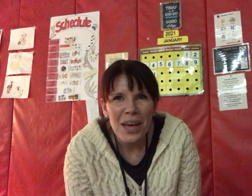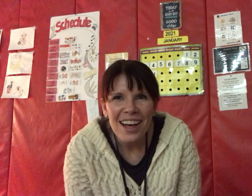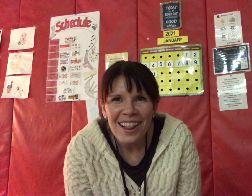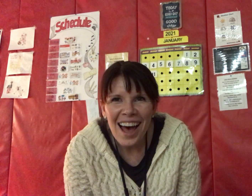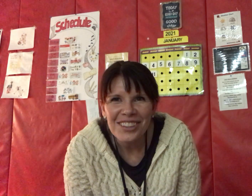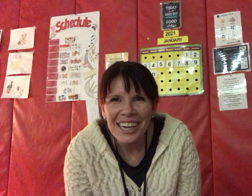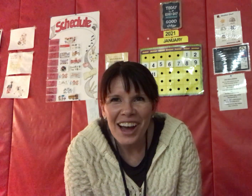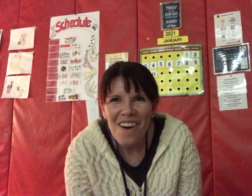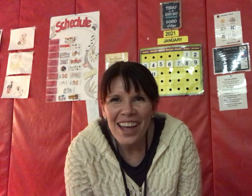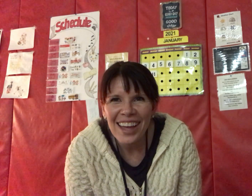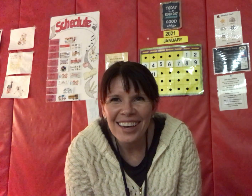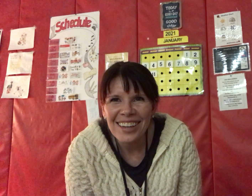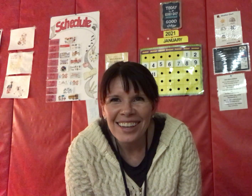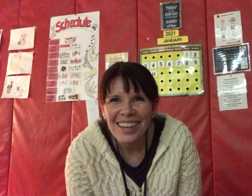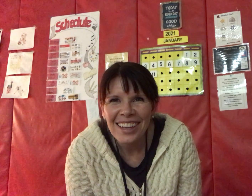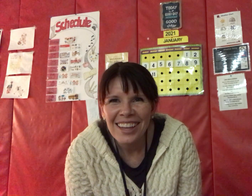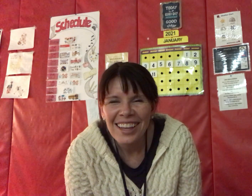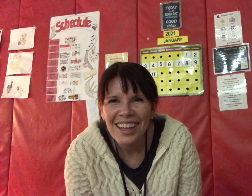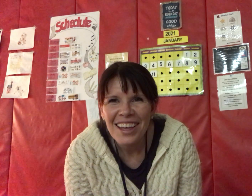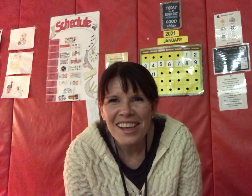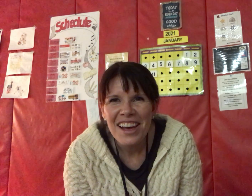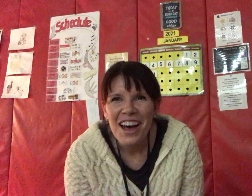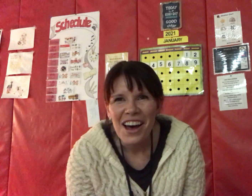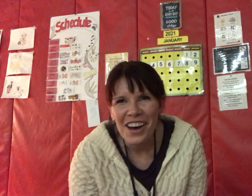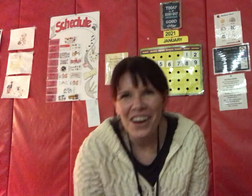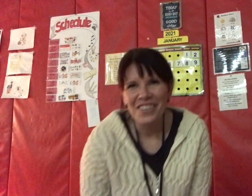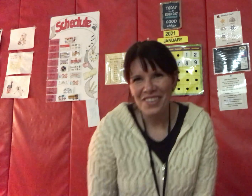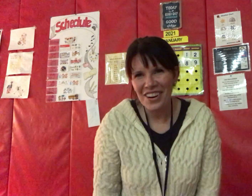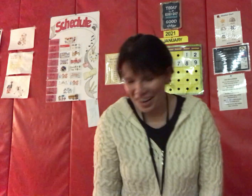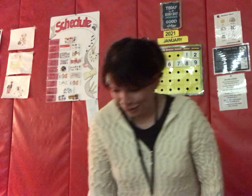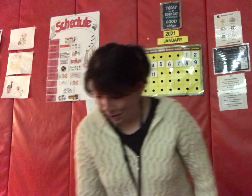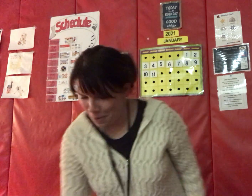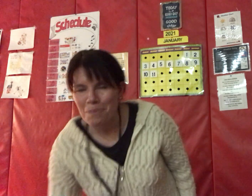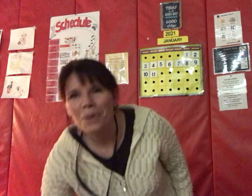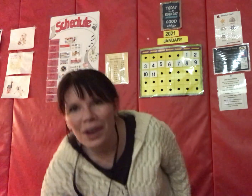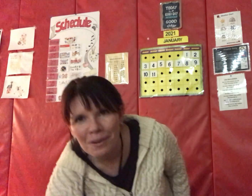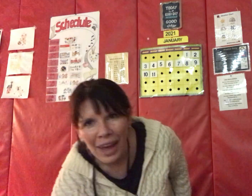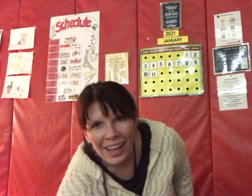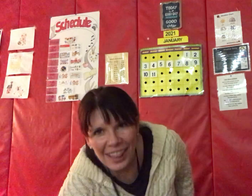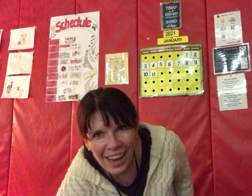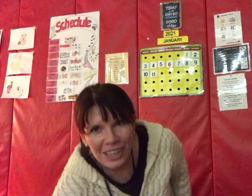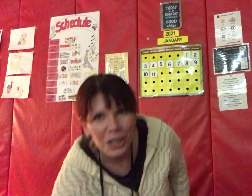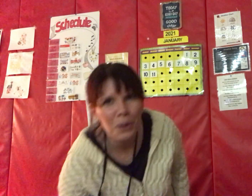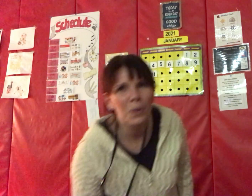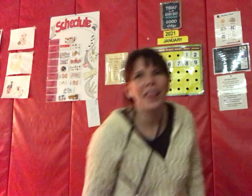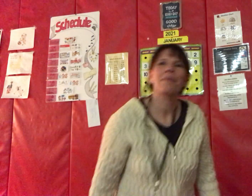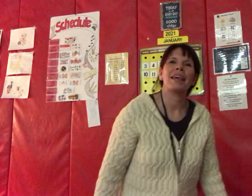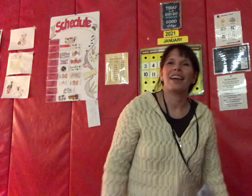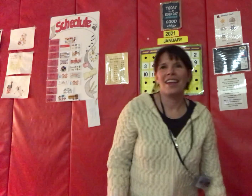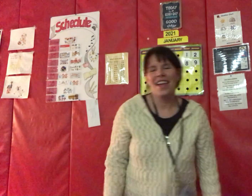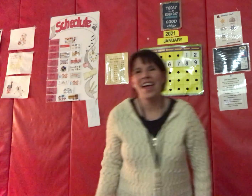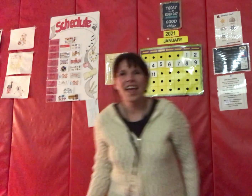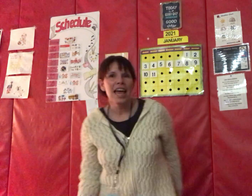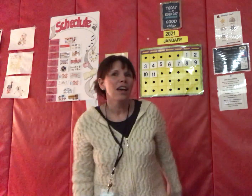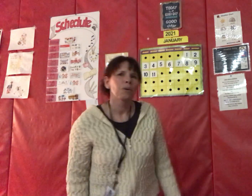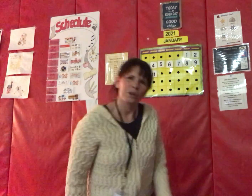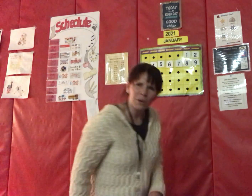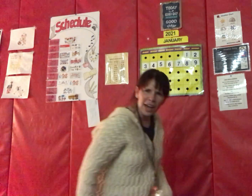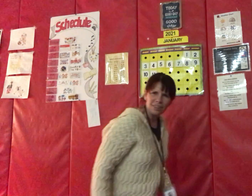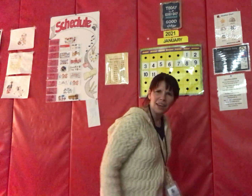Will, how's it going? All right, well, boy, am I glad you're with me. Would you guys help